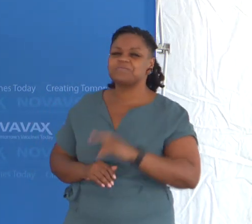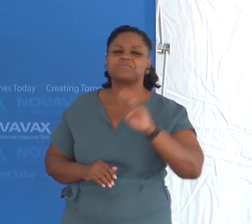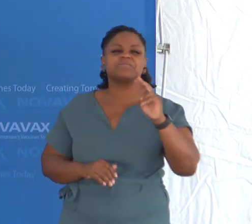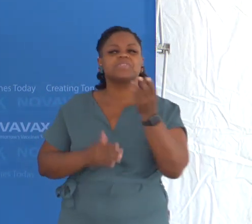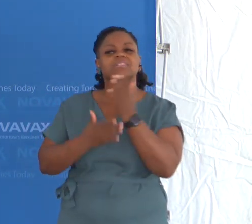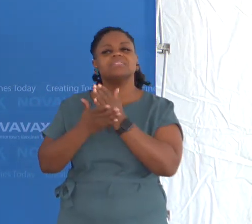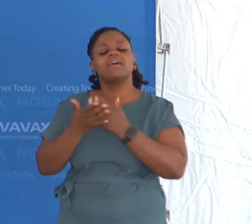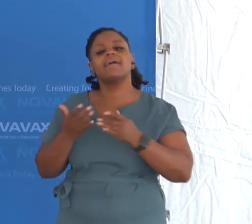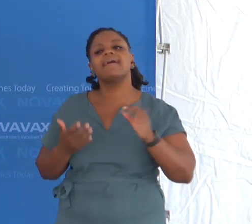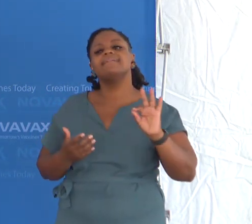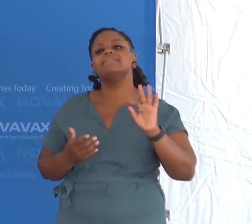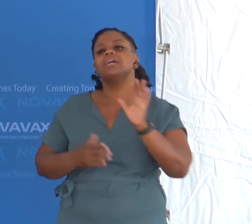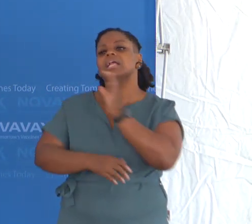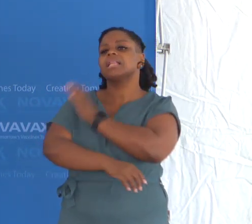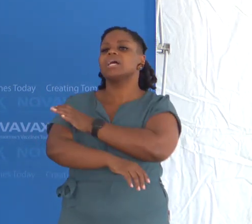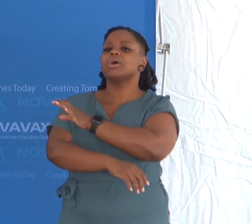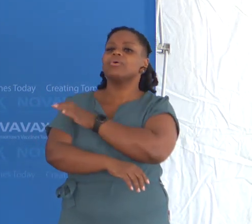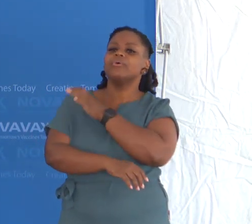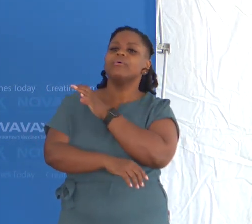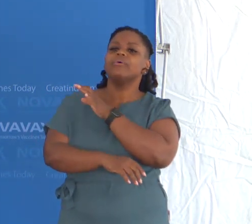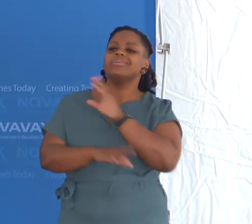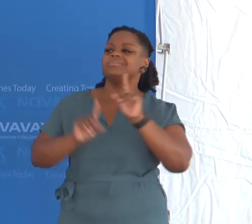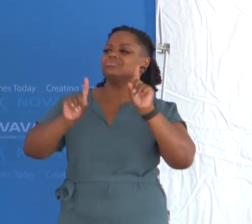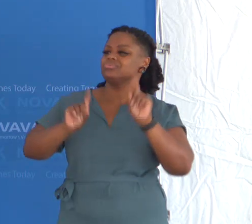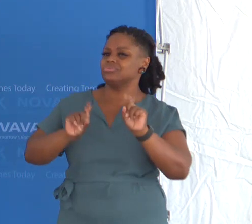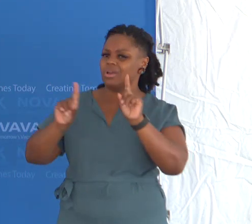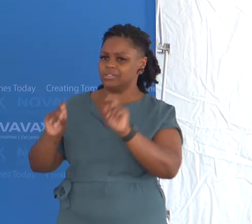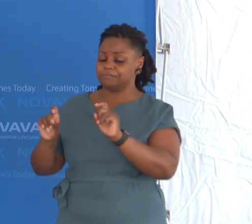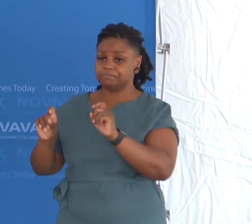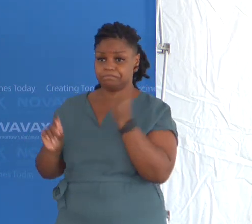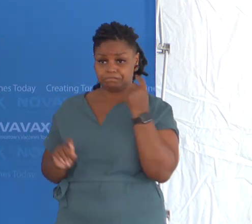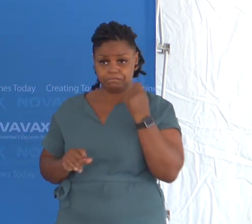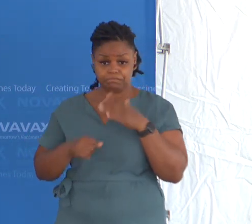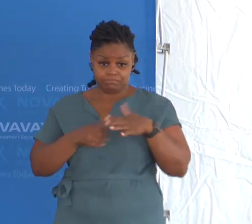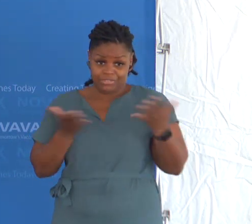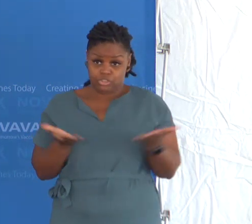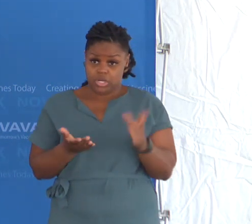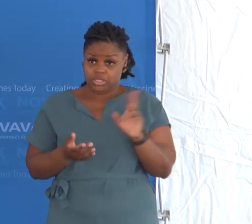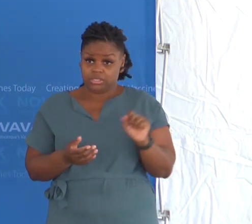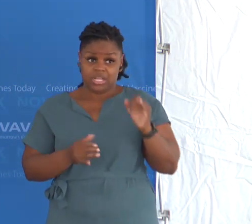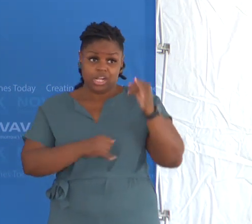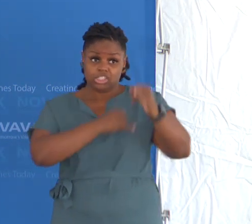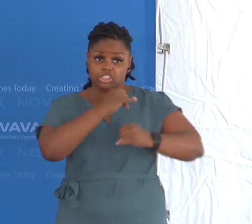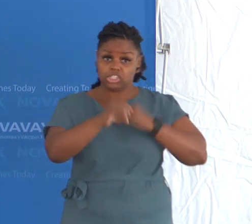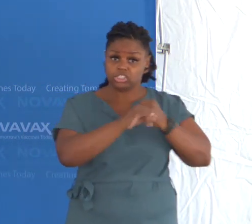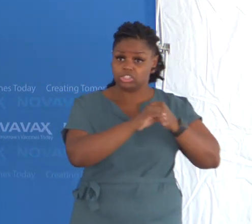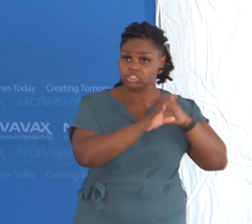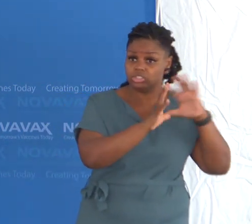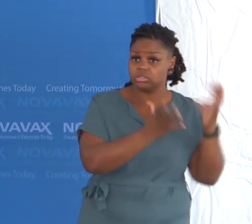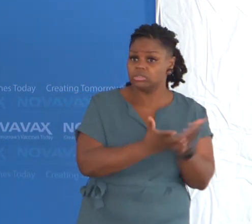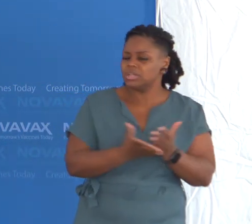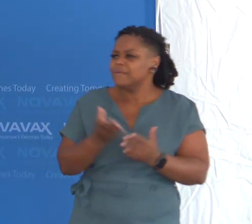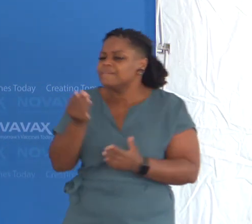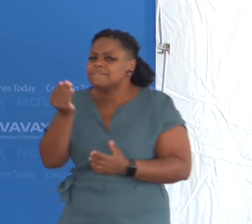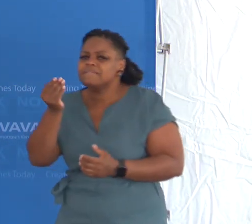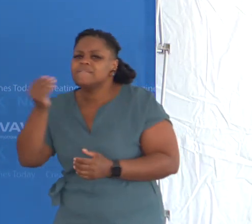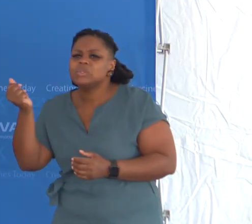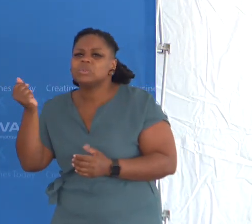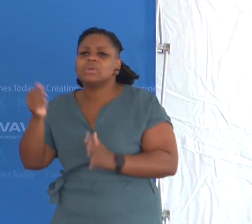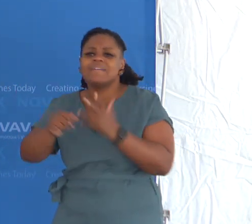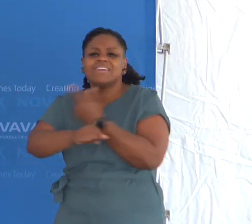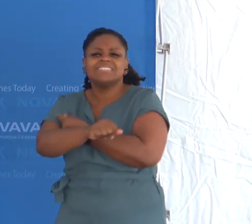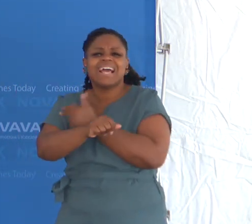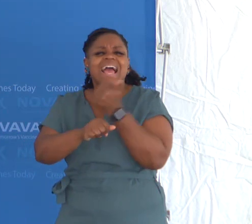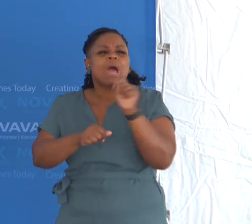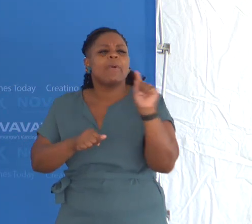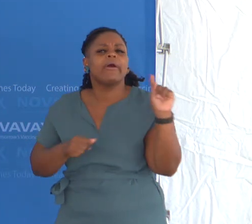and internationally, making it one of the very few vaccine candidates anywhere that has advanced through multiple phases